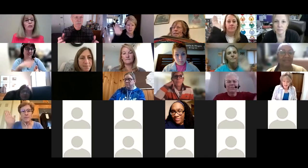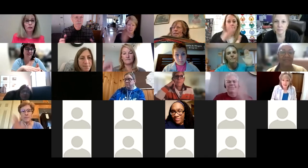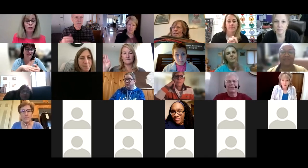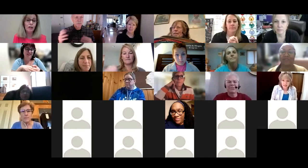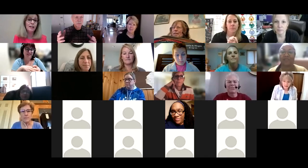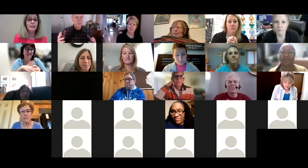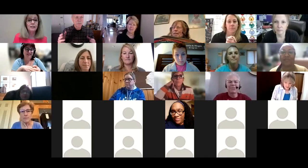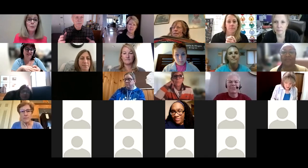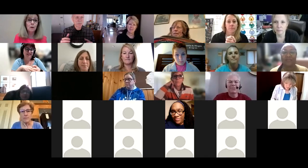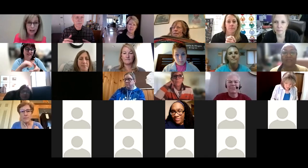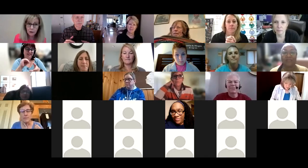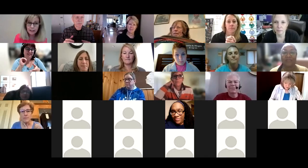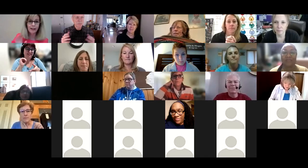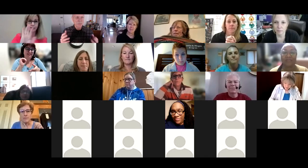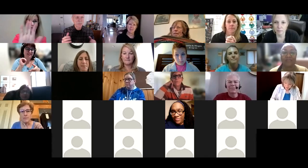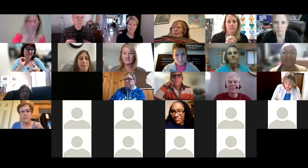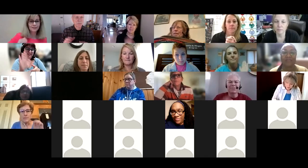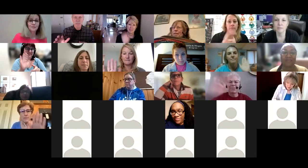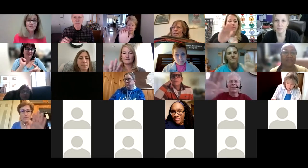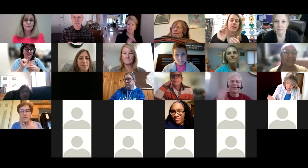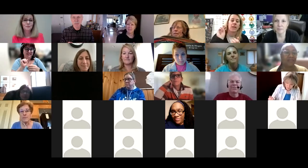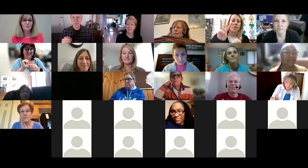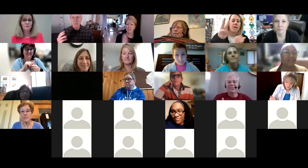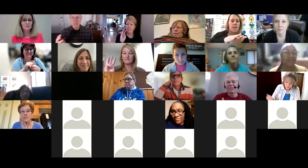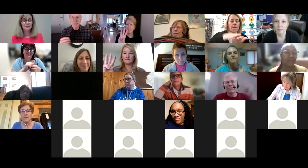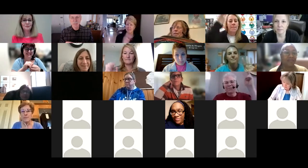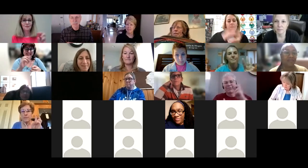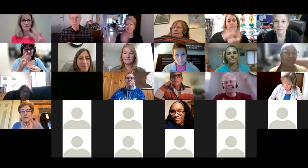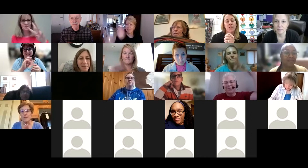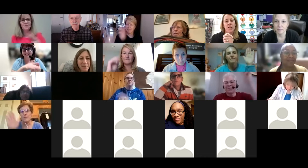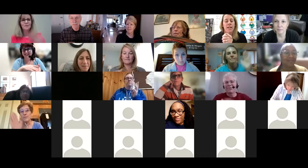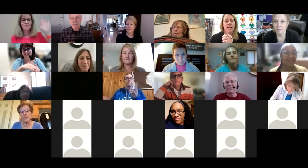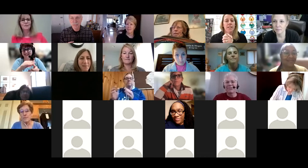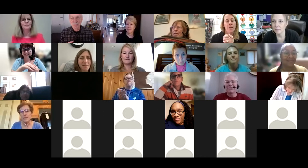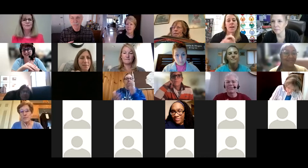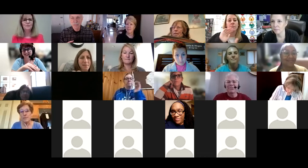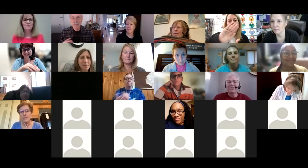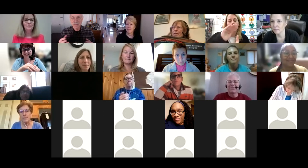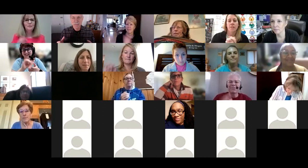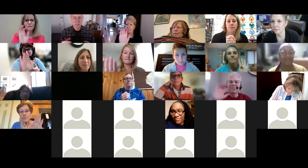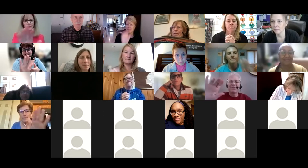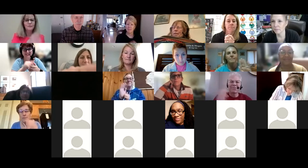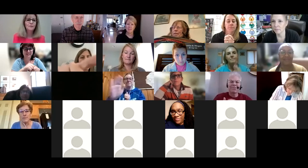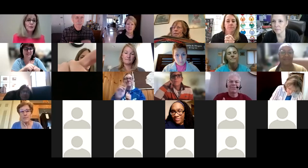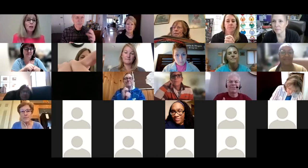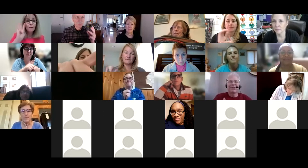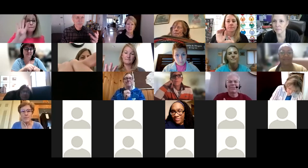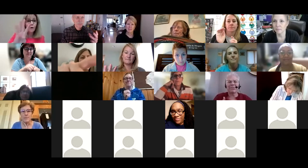dessert is carrot cake. Three, my favorite dessert is M&M's. Four,